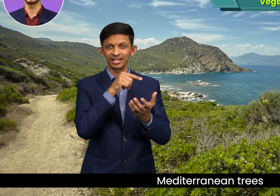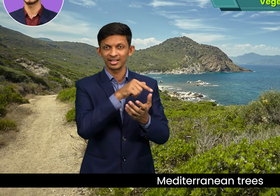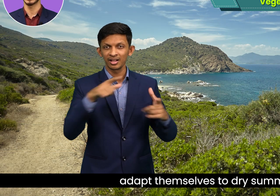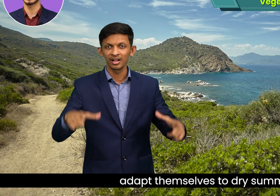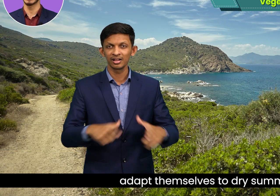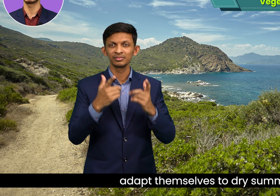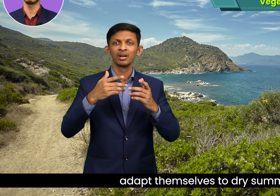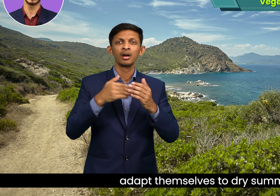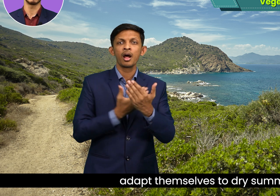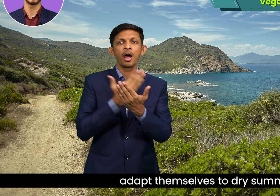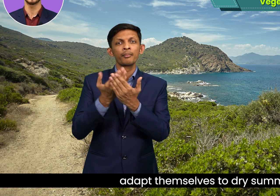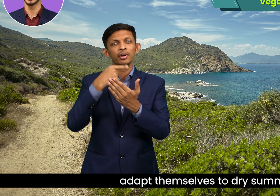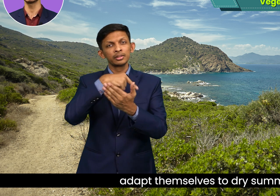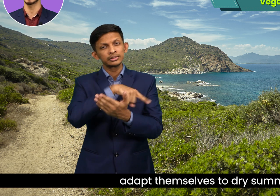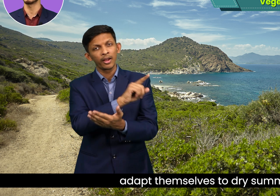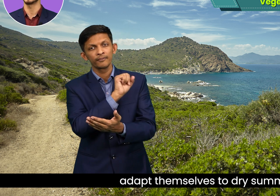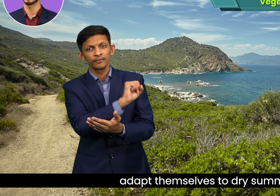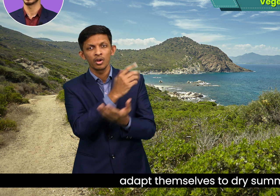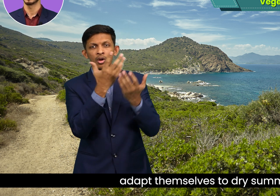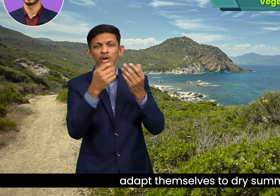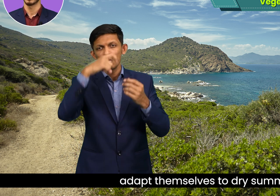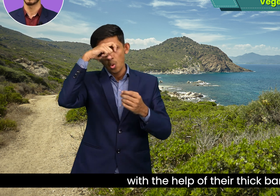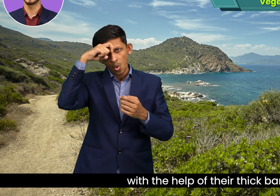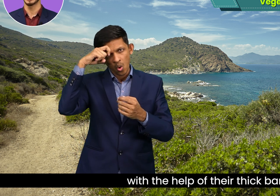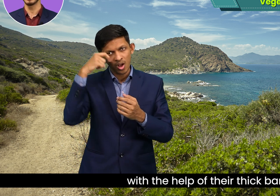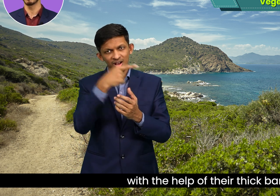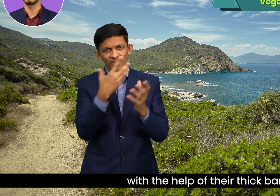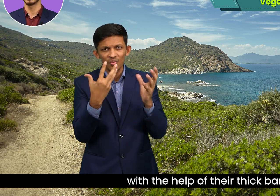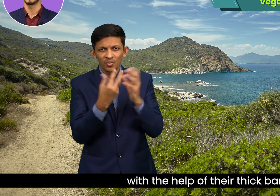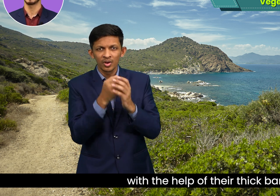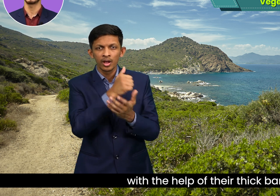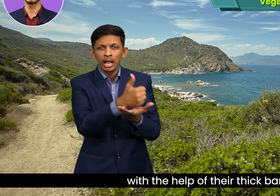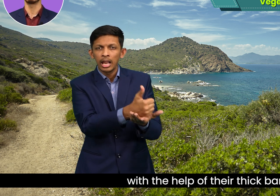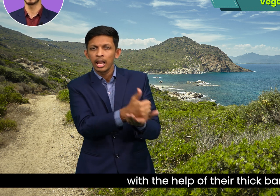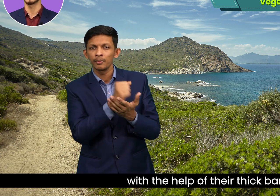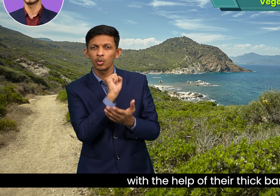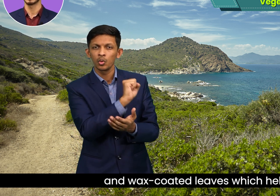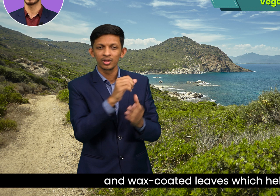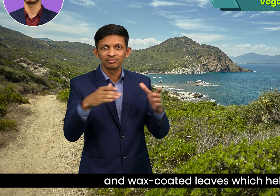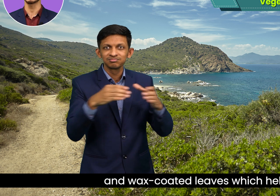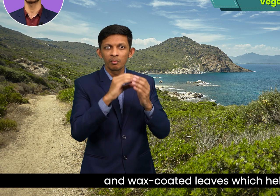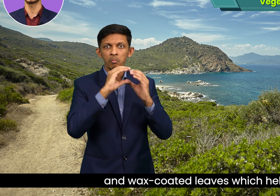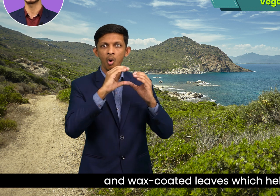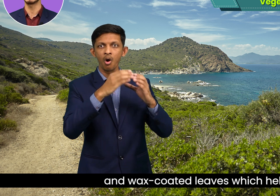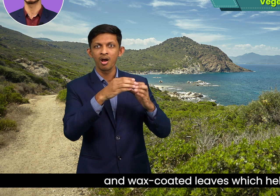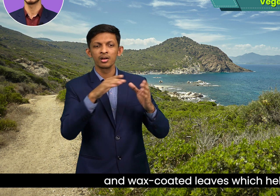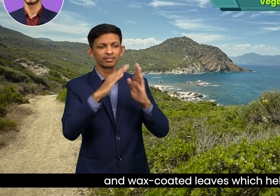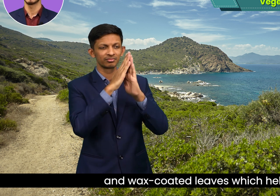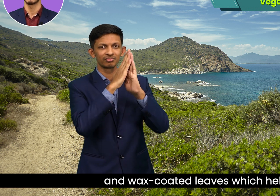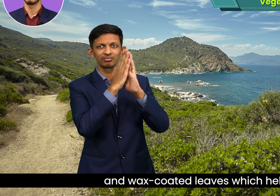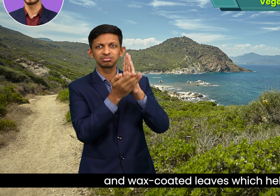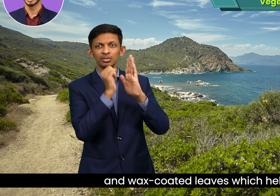Mediterranean trees adapt themselves to dry summers with the help of their thick barks and wax-coated